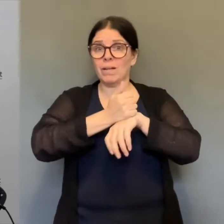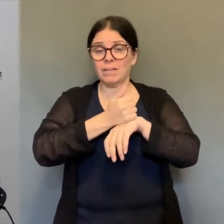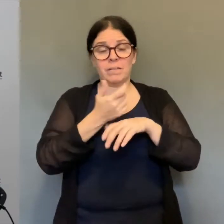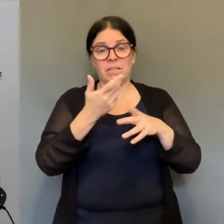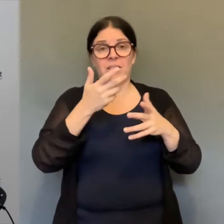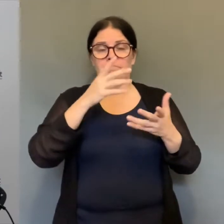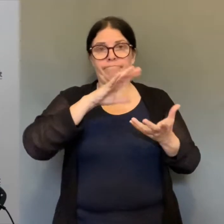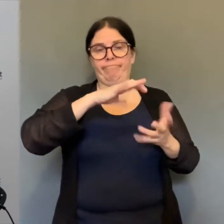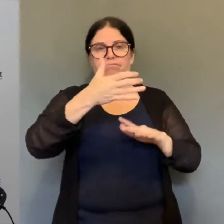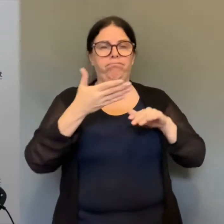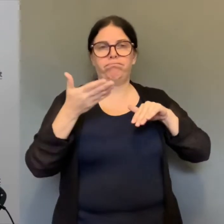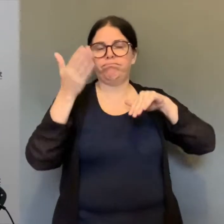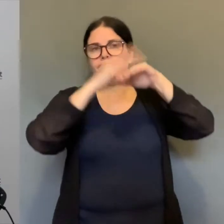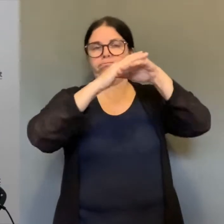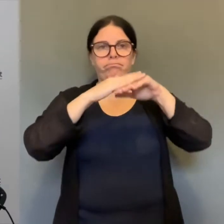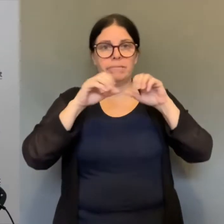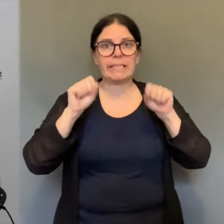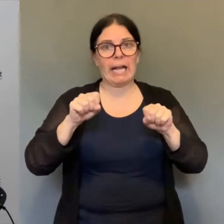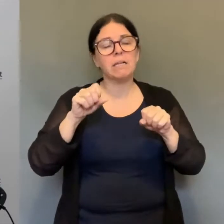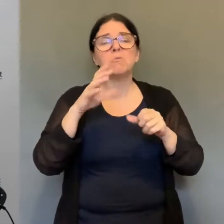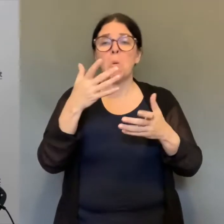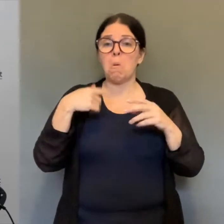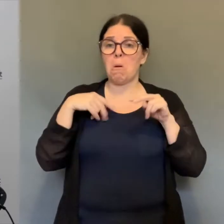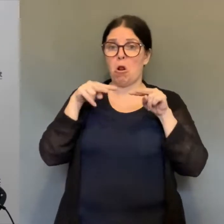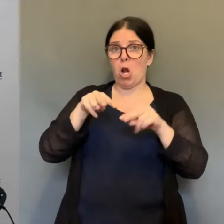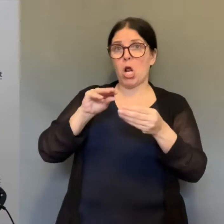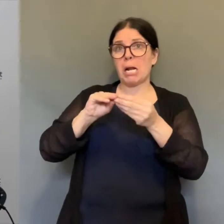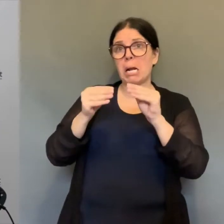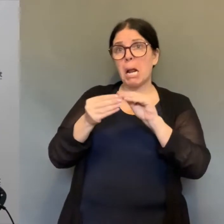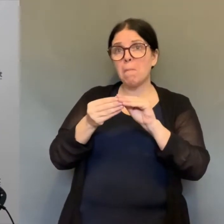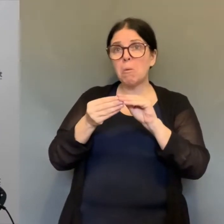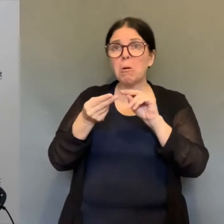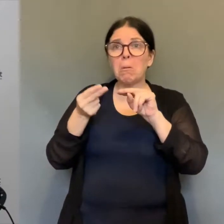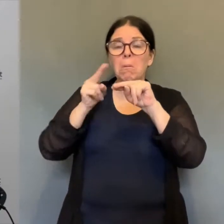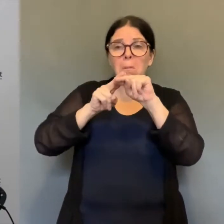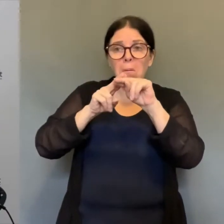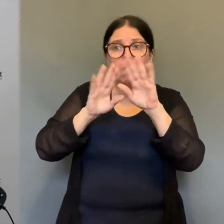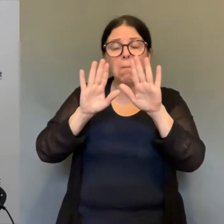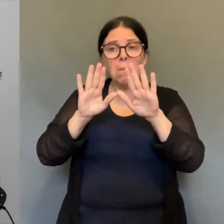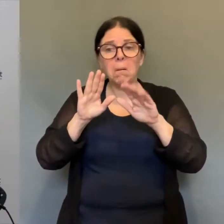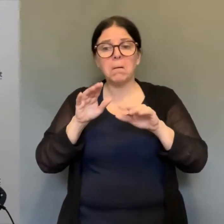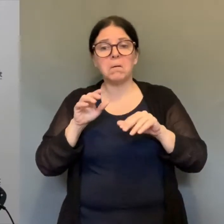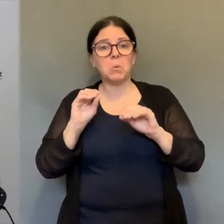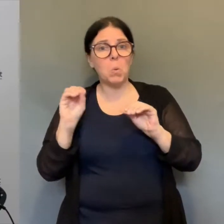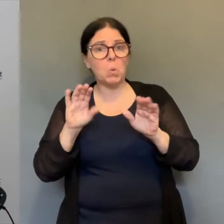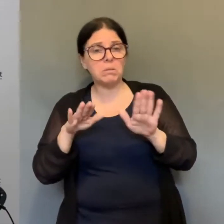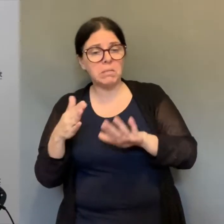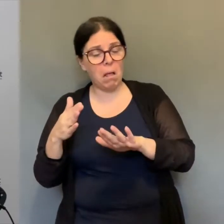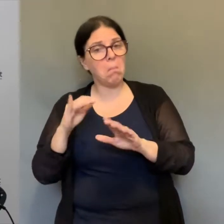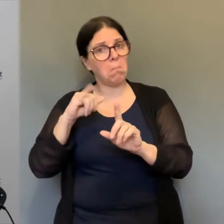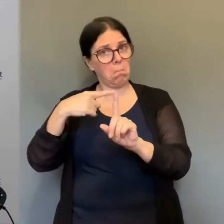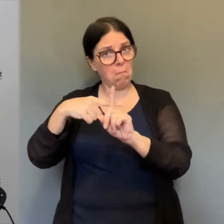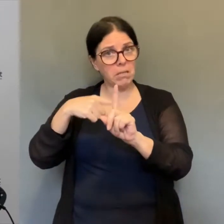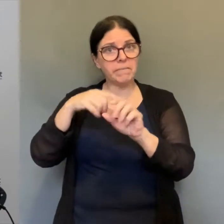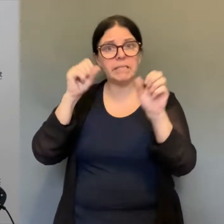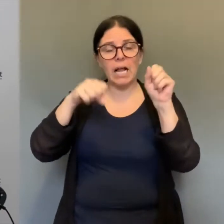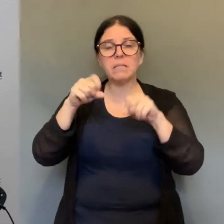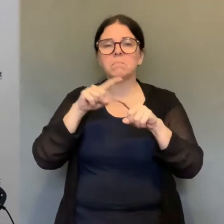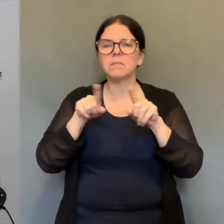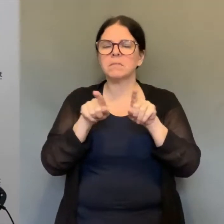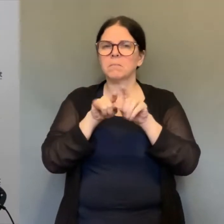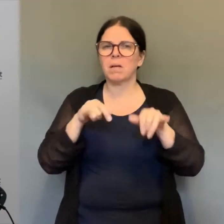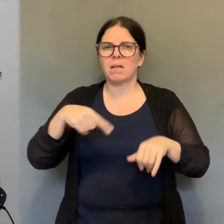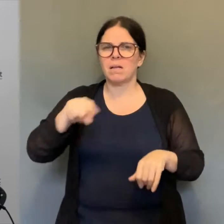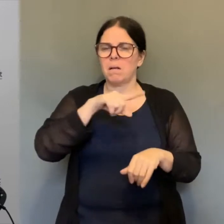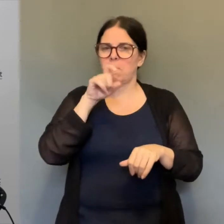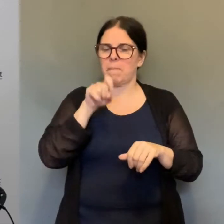practice public health measures, the sooner we can get to our goal of having no case in our community. That's what I am looking for, and that will make